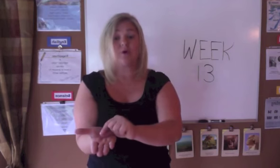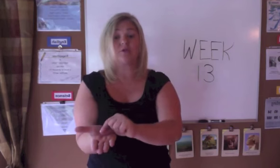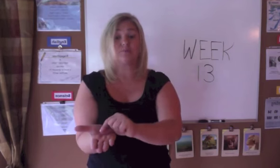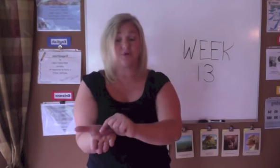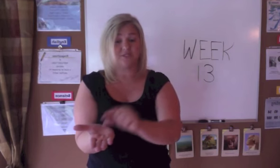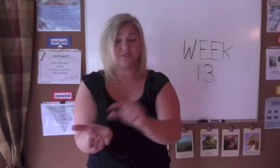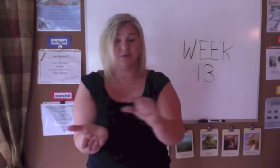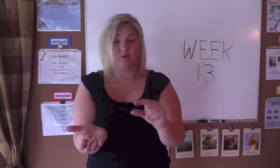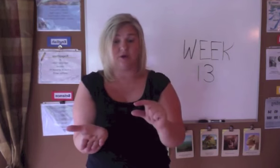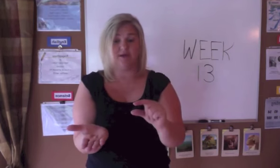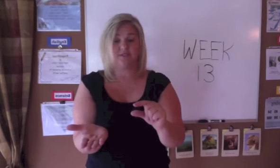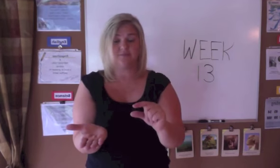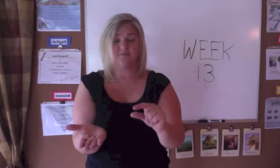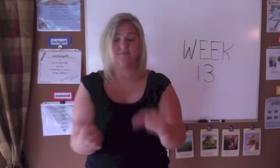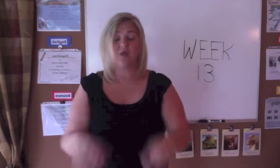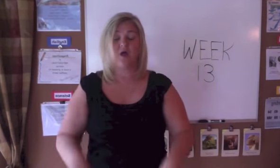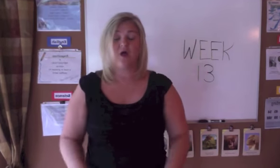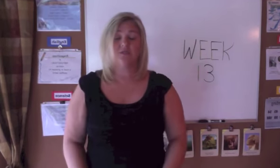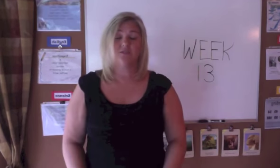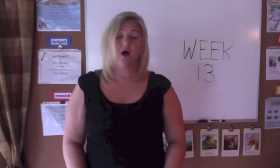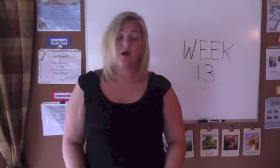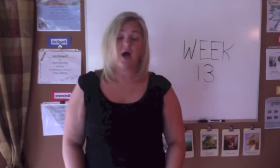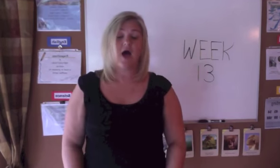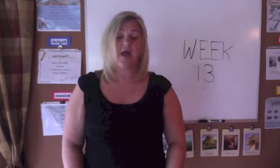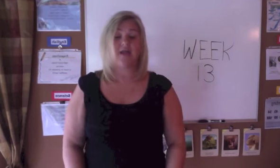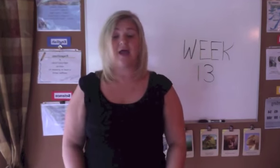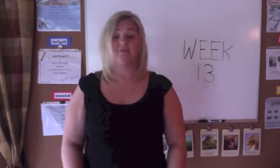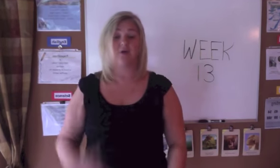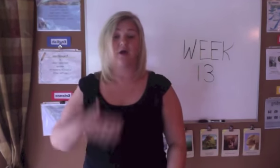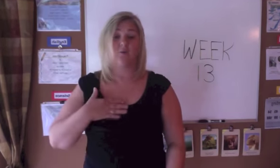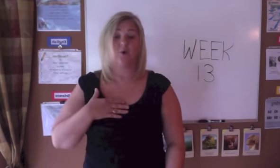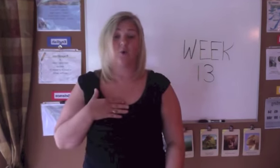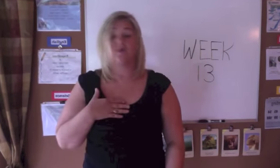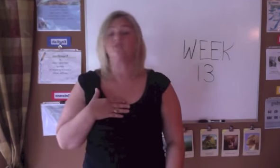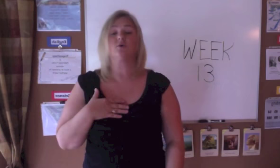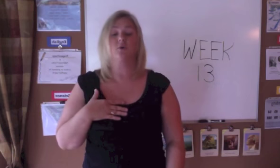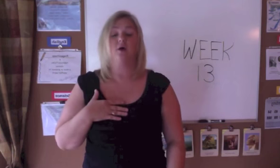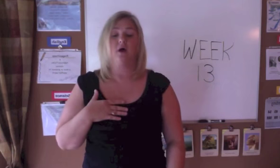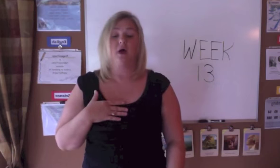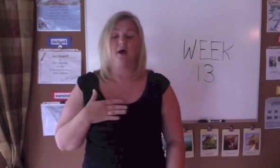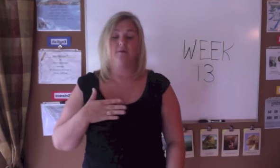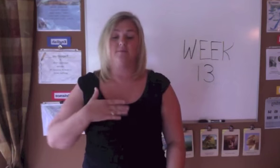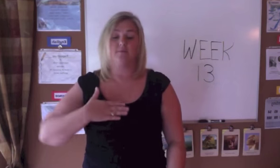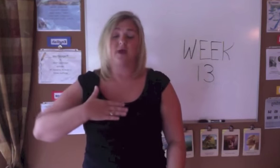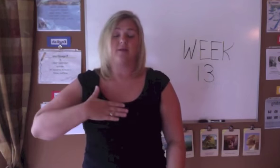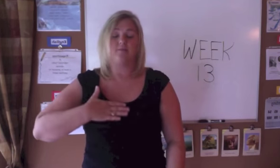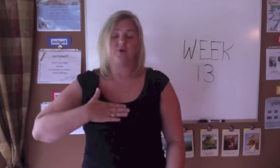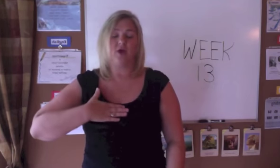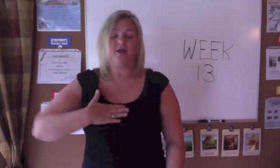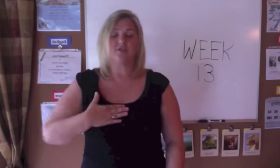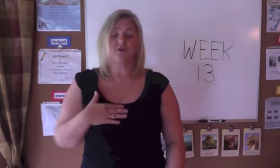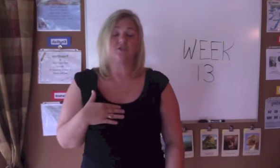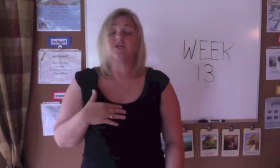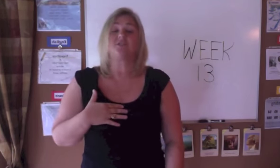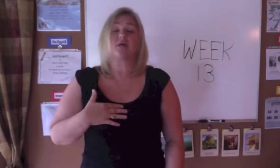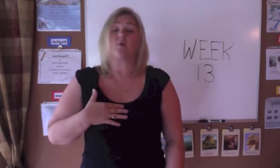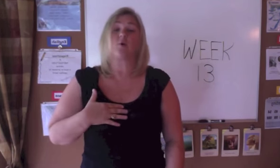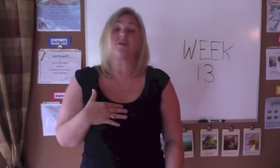Gutenberg's printing press. Songhai in Africa. We're going to kind of put our hands to our chest like we're going to